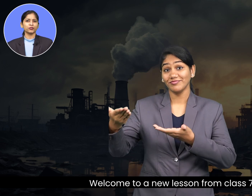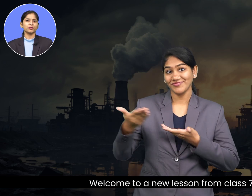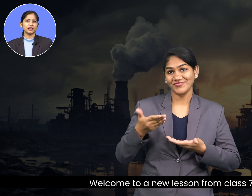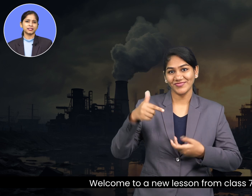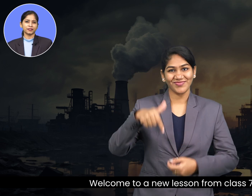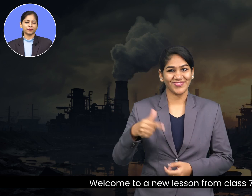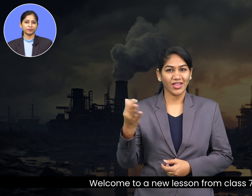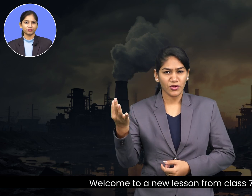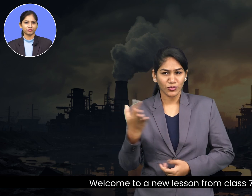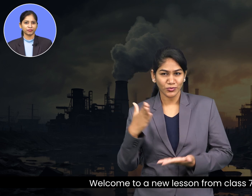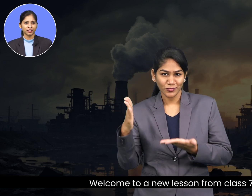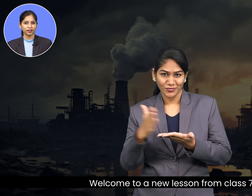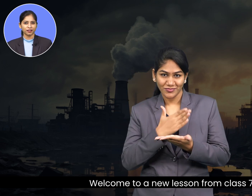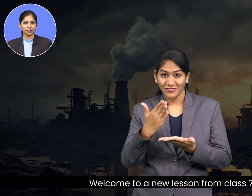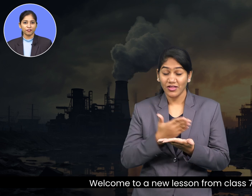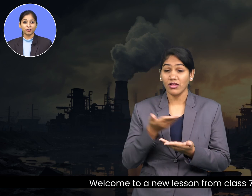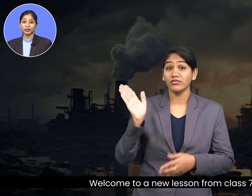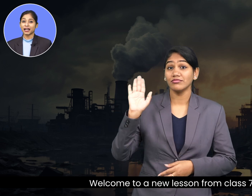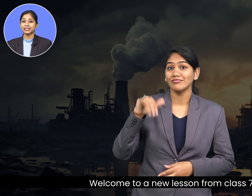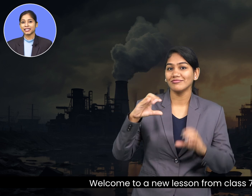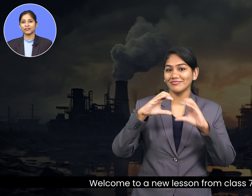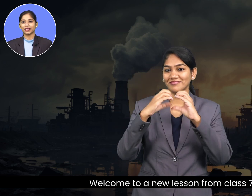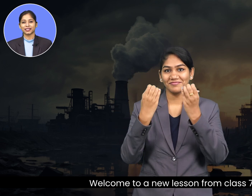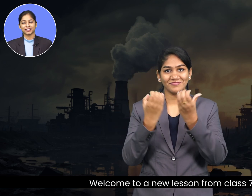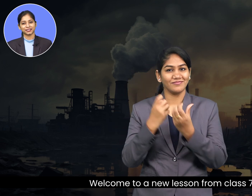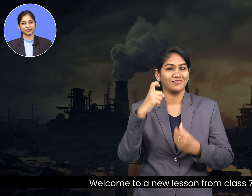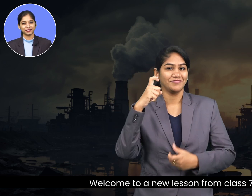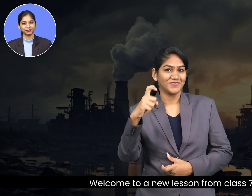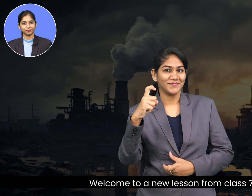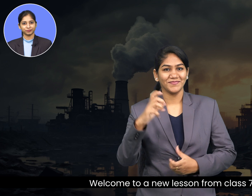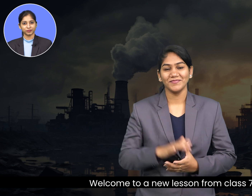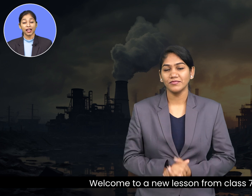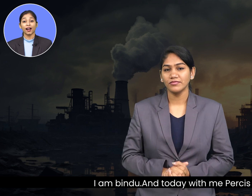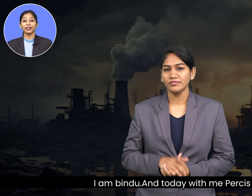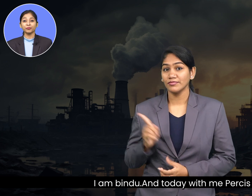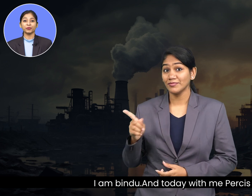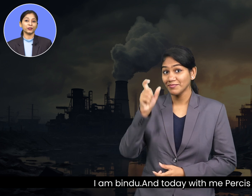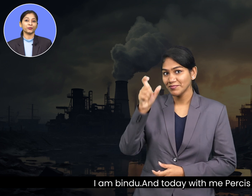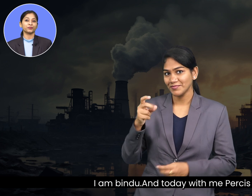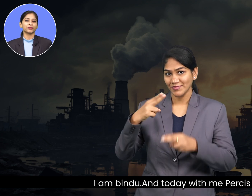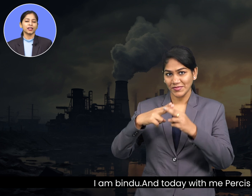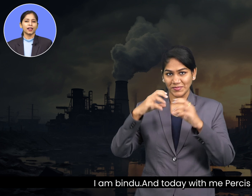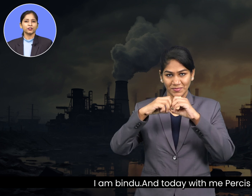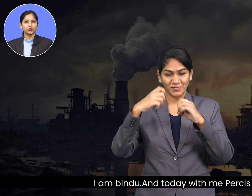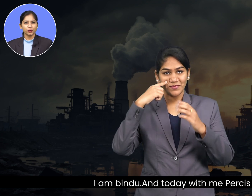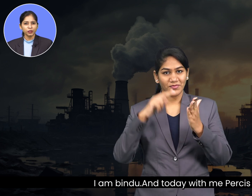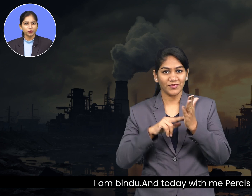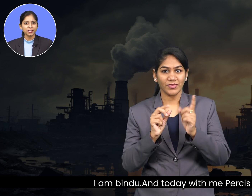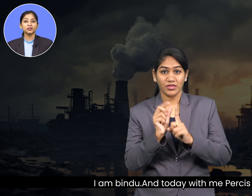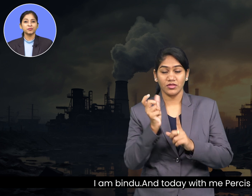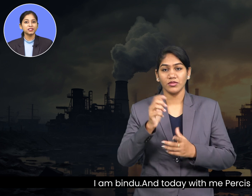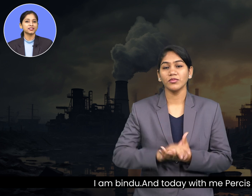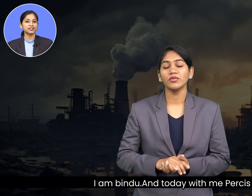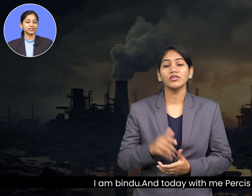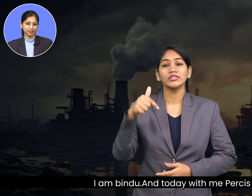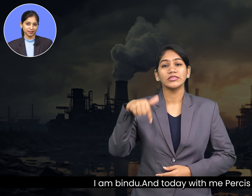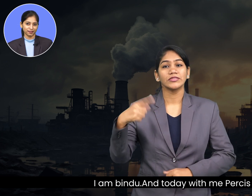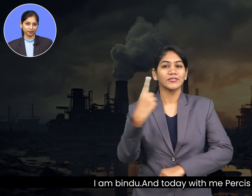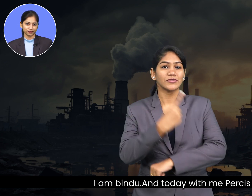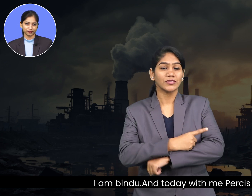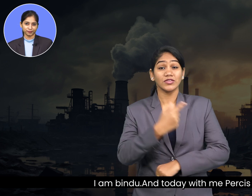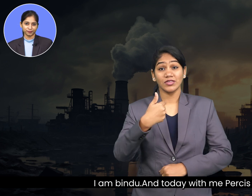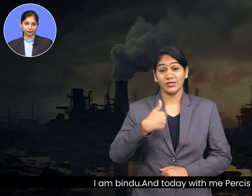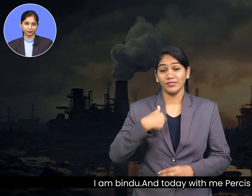Welcome to your new lesson from class 7th. I am Bindu and today with me is Persis.